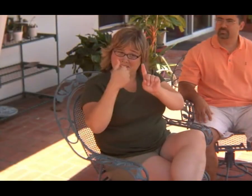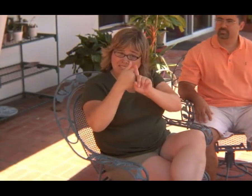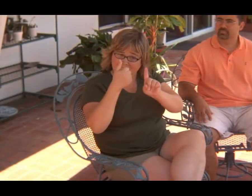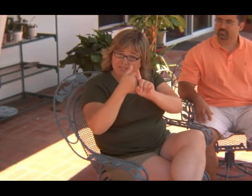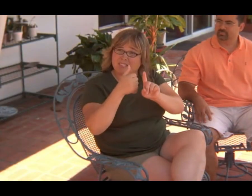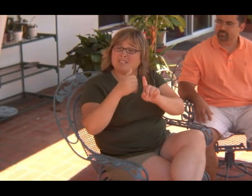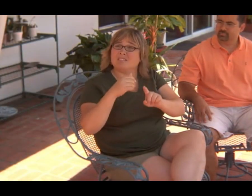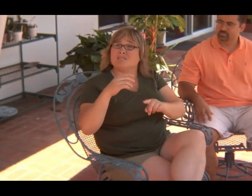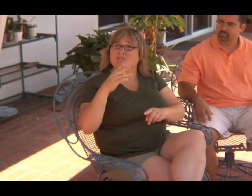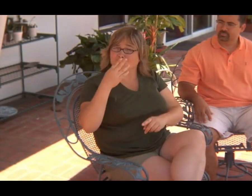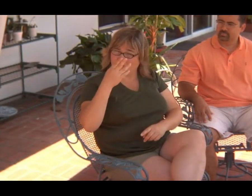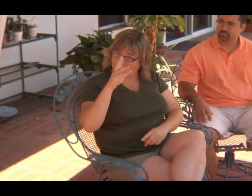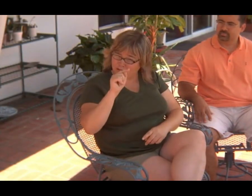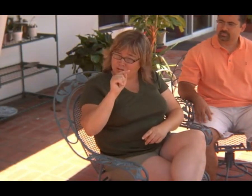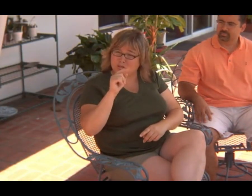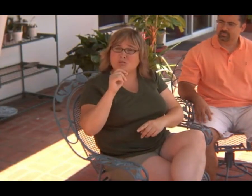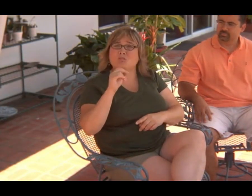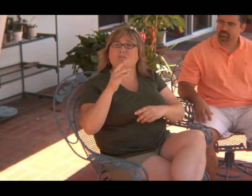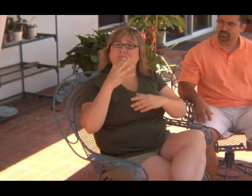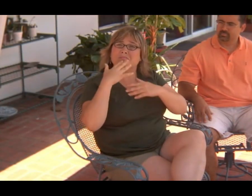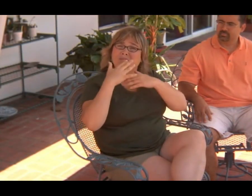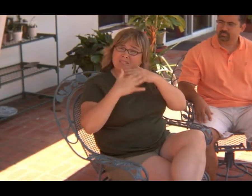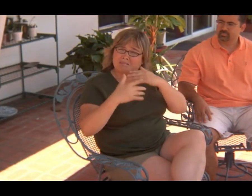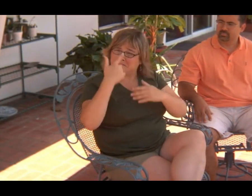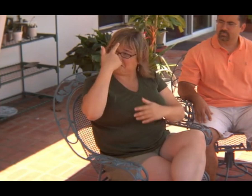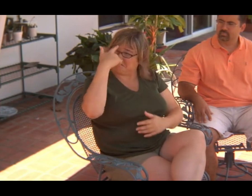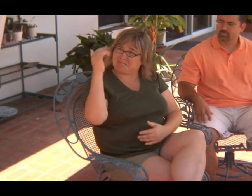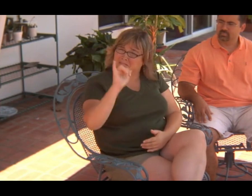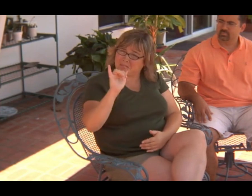Does it bleed or hurt like basal cell skin cancer?